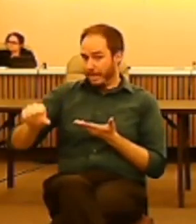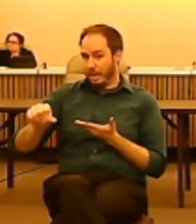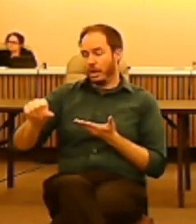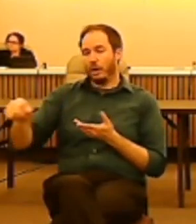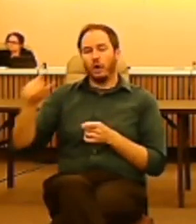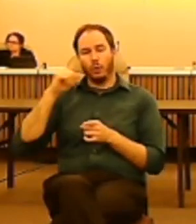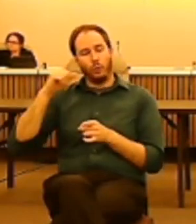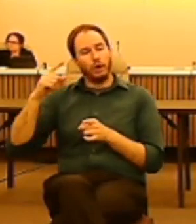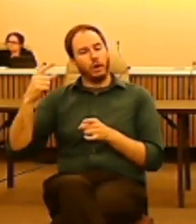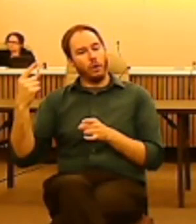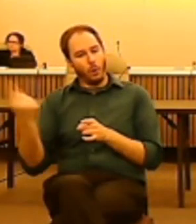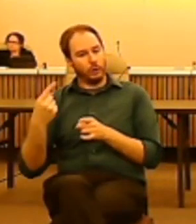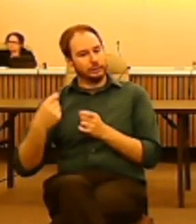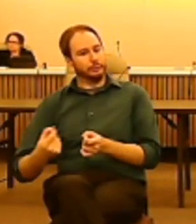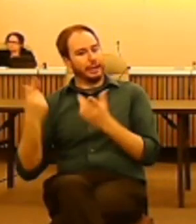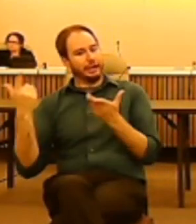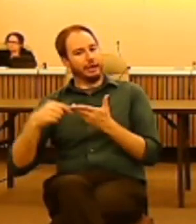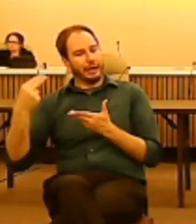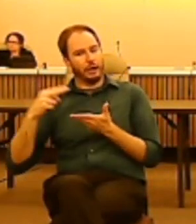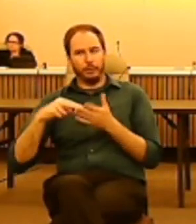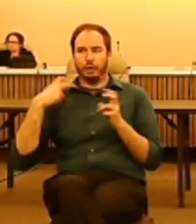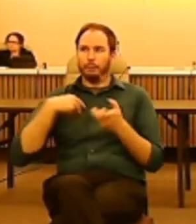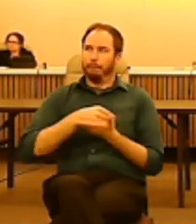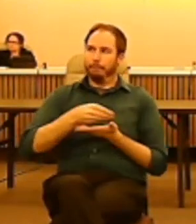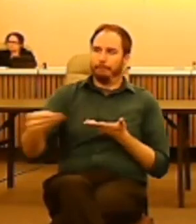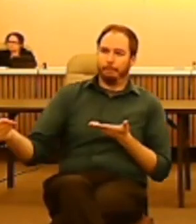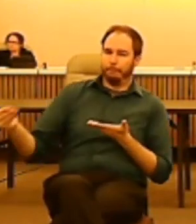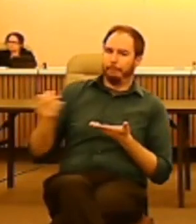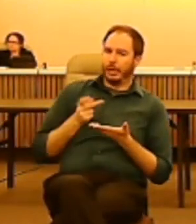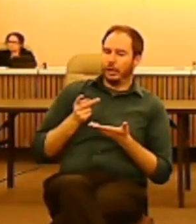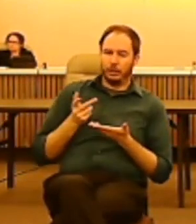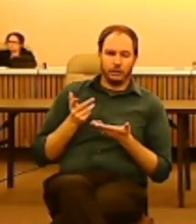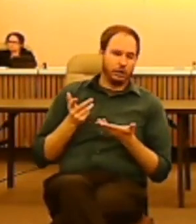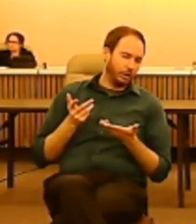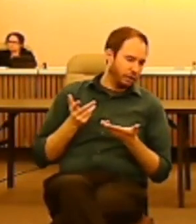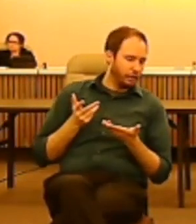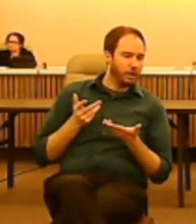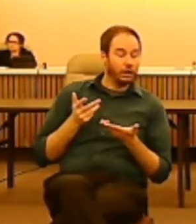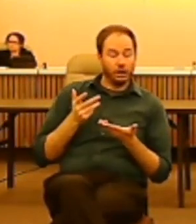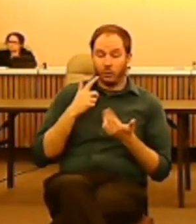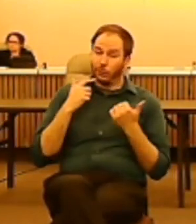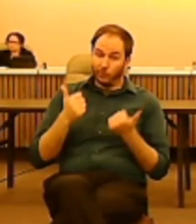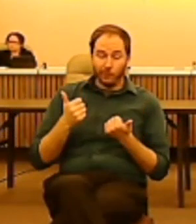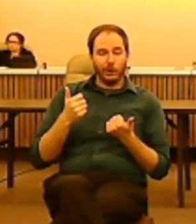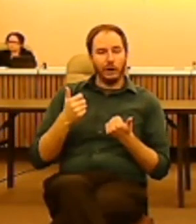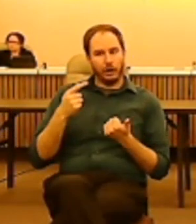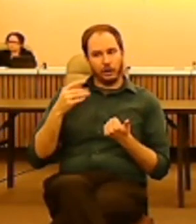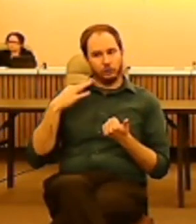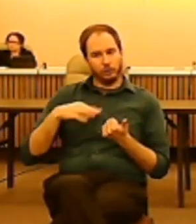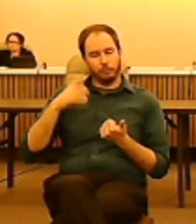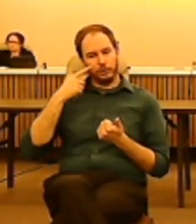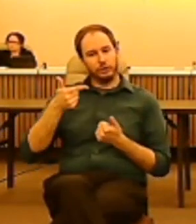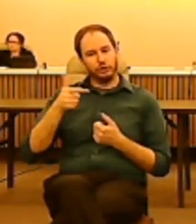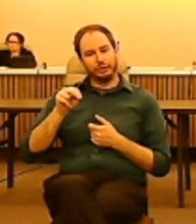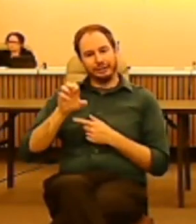acquire land in Henrietta. So in that case, we essentially get double the bang for the buck. And the great thing is, it's a Genesee Land